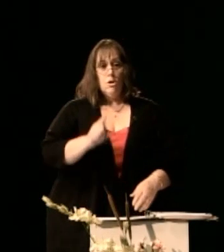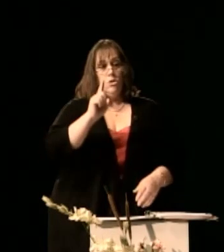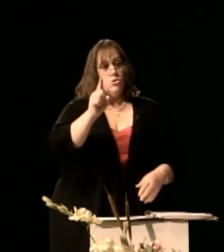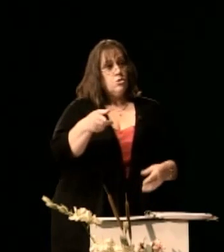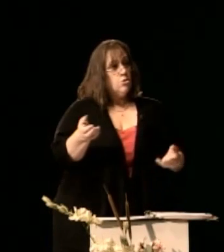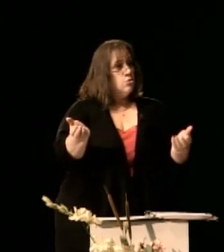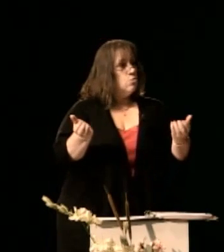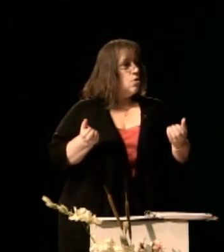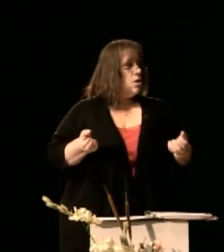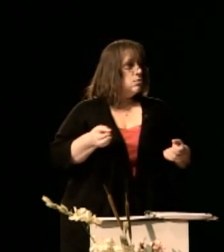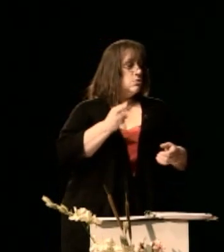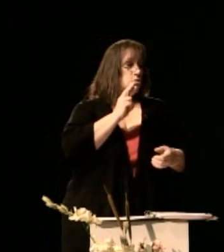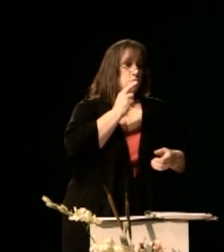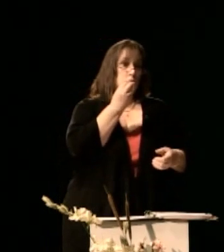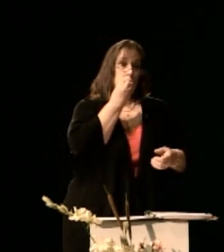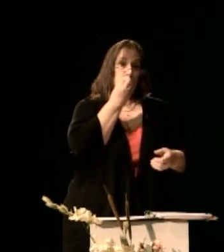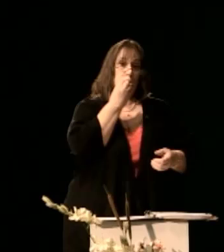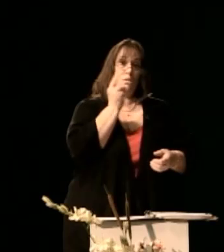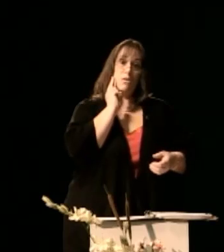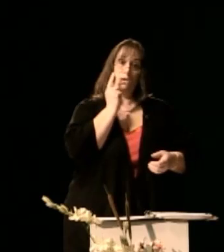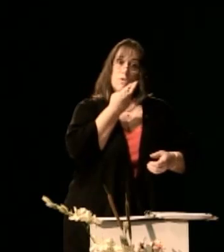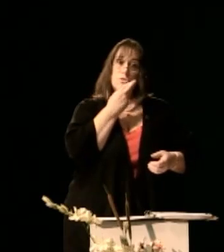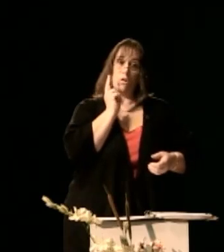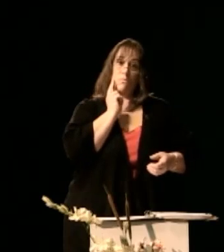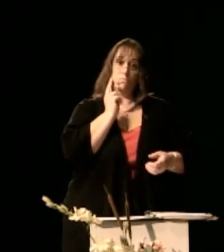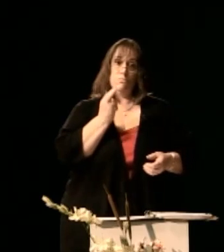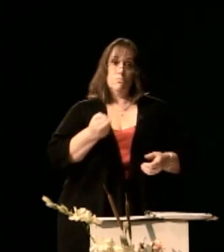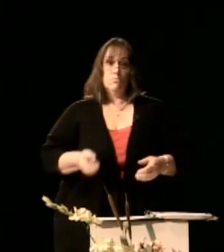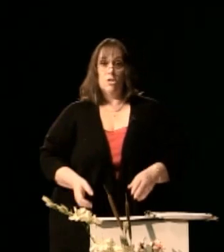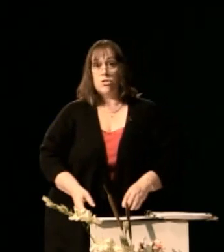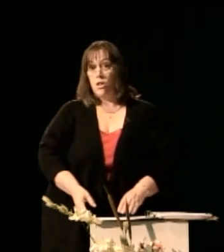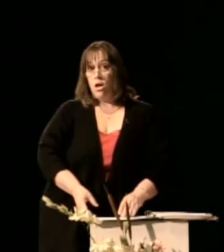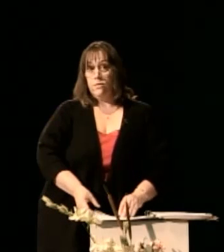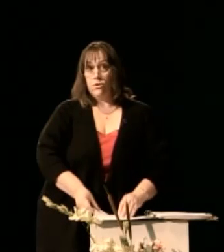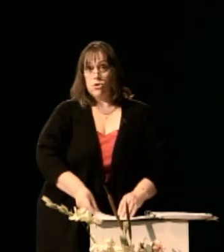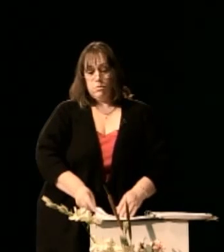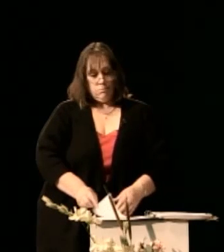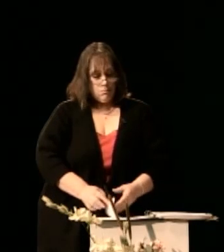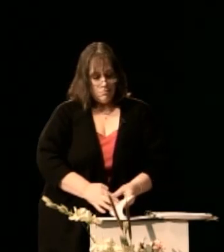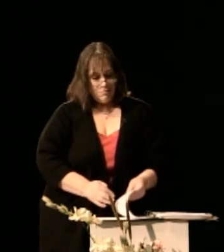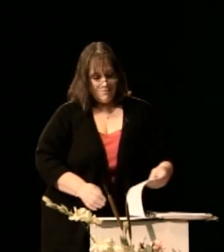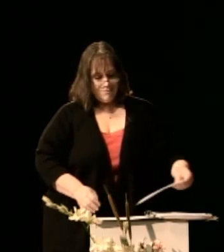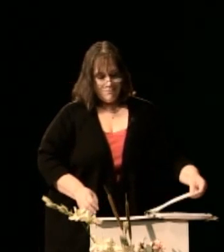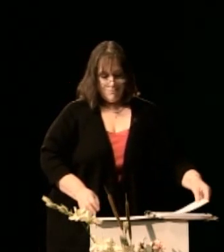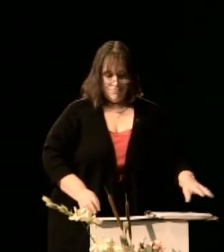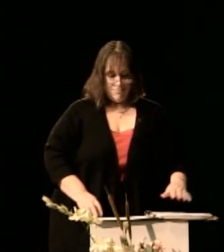So you want to eat at a restaurant is the longer version.